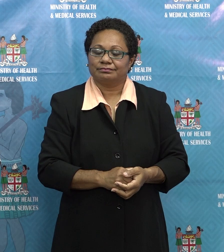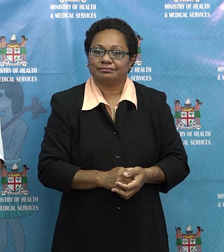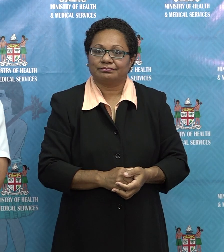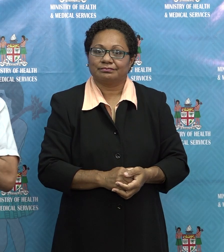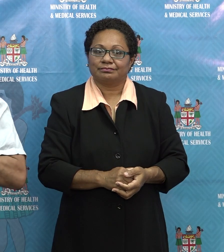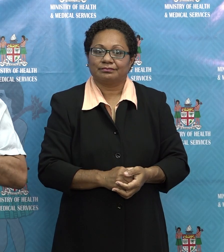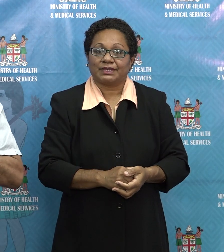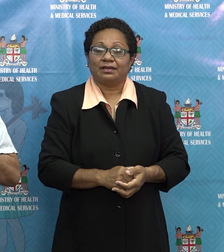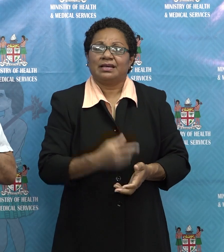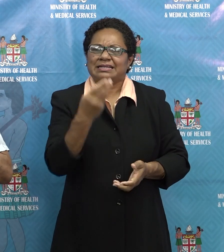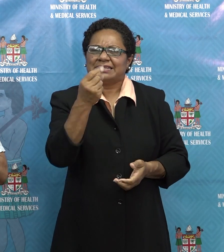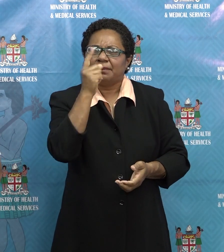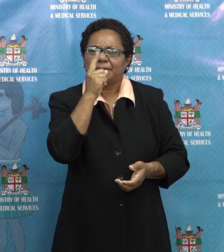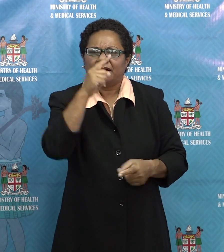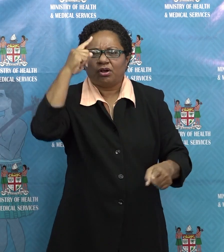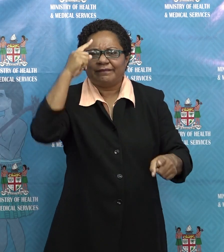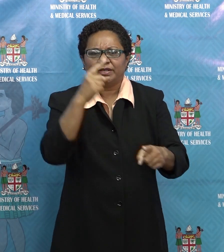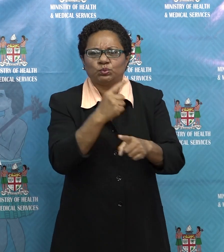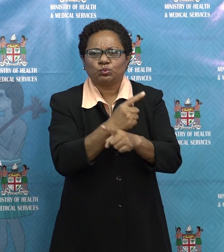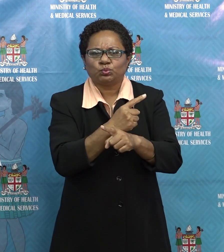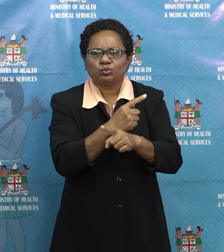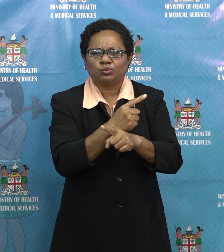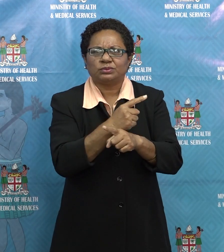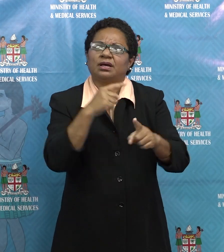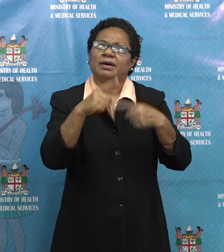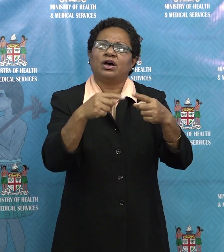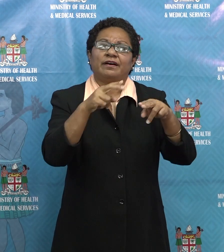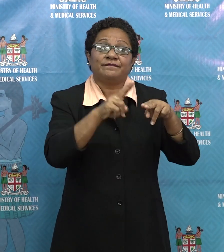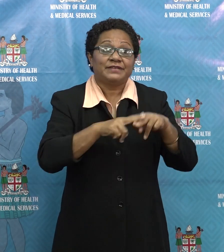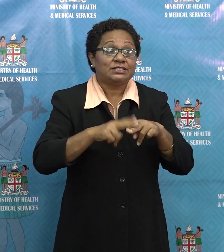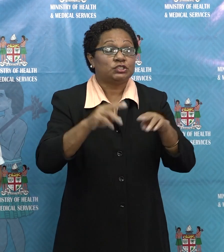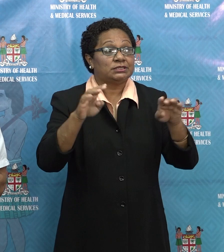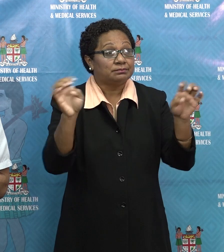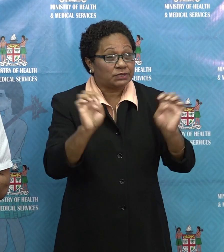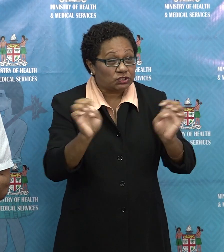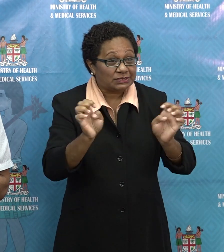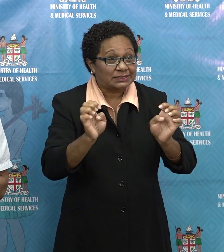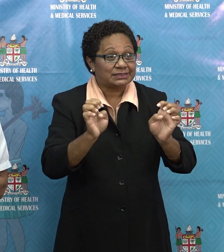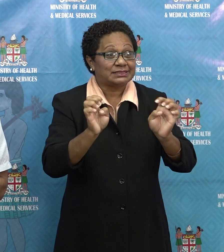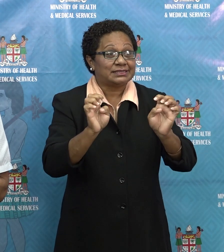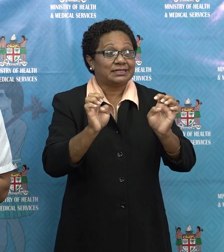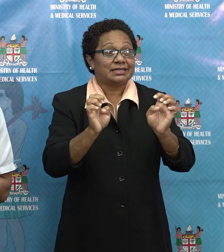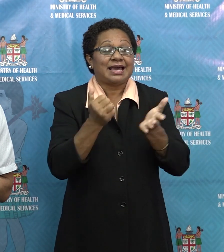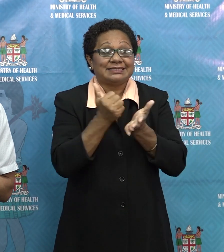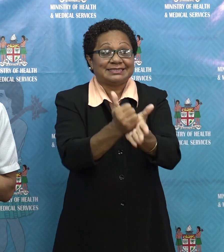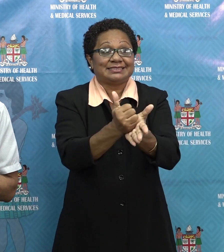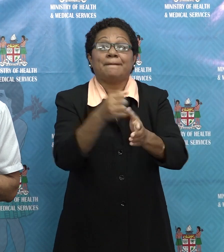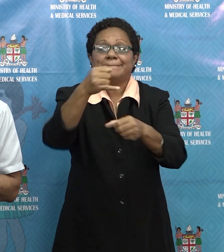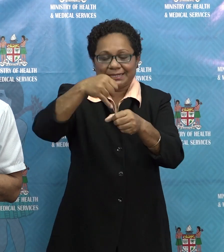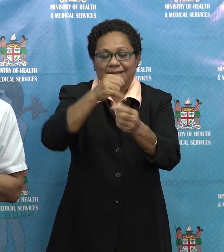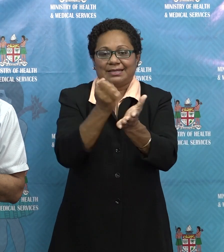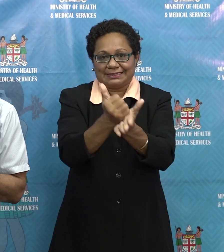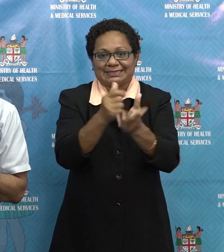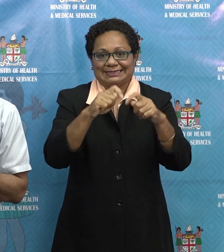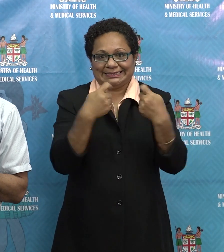address some confusion about the purpose of the Fiji Emergency Medical Assistance Team, or FIMET Field Hospital.